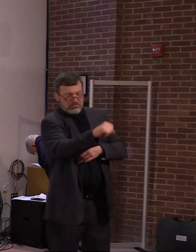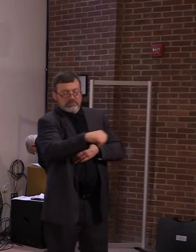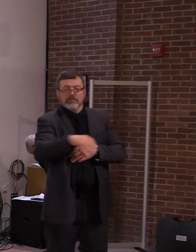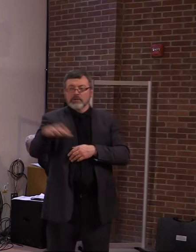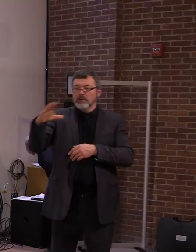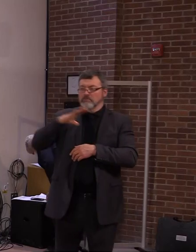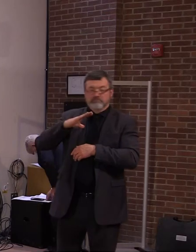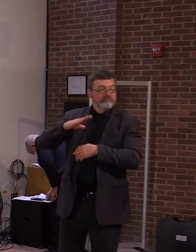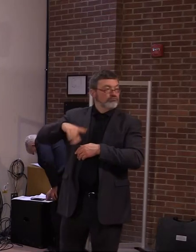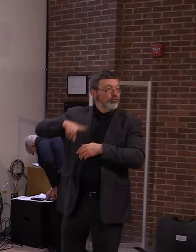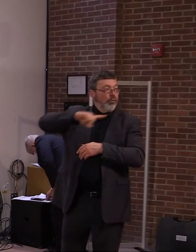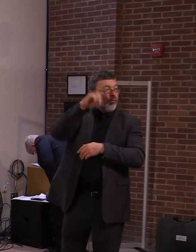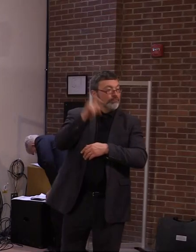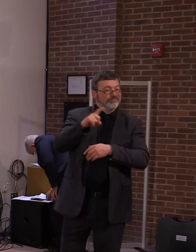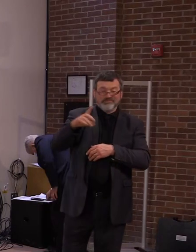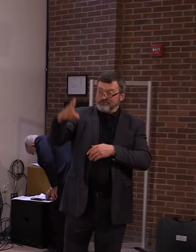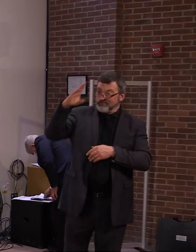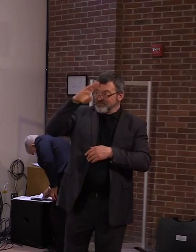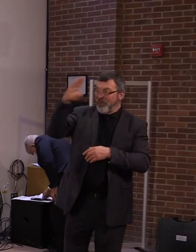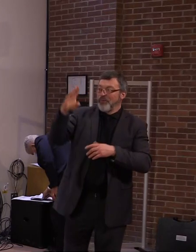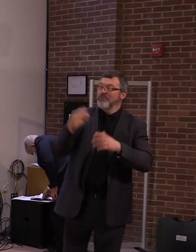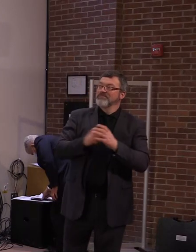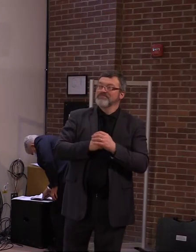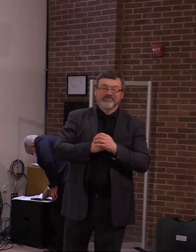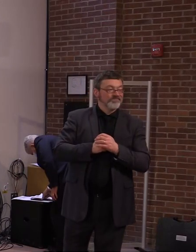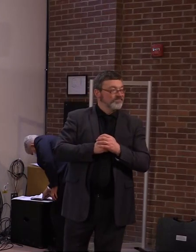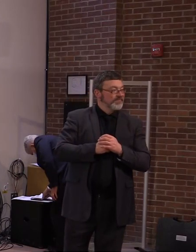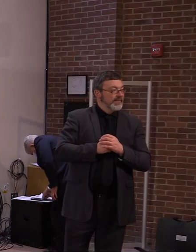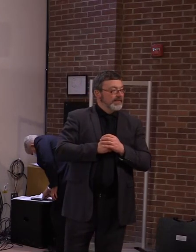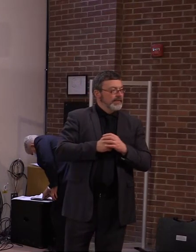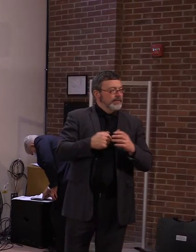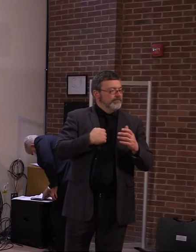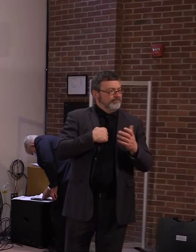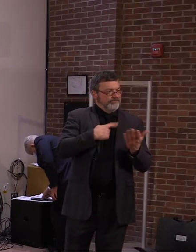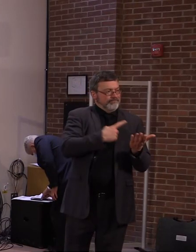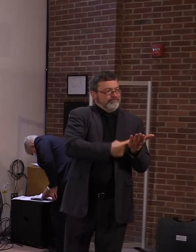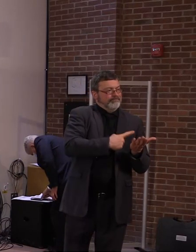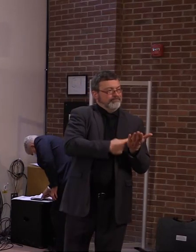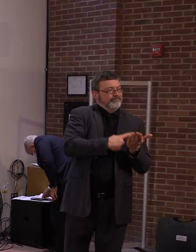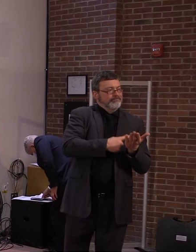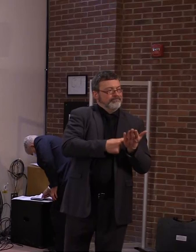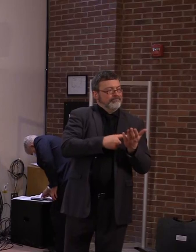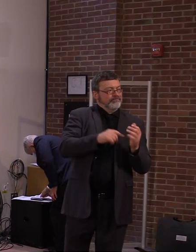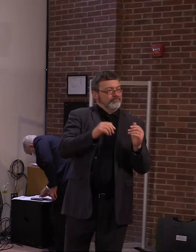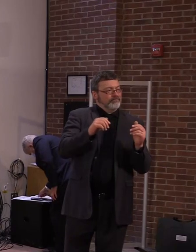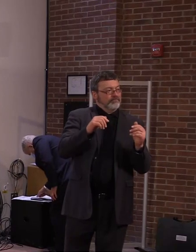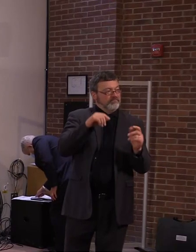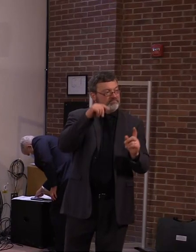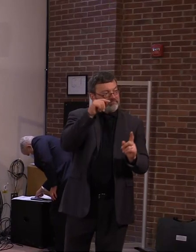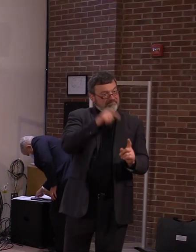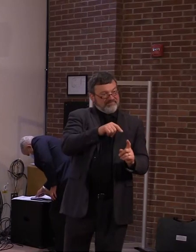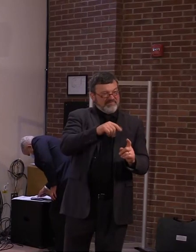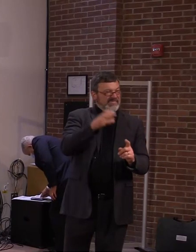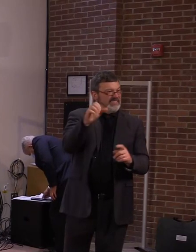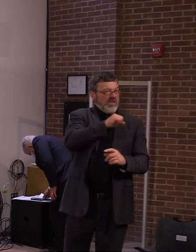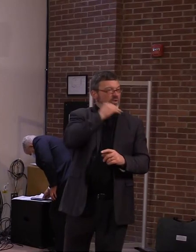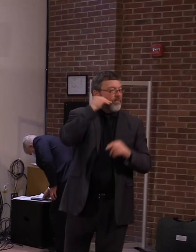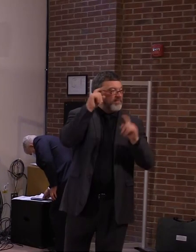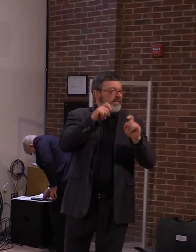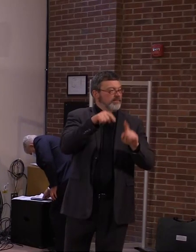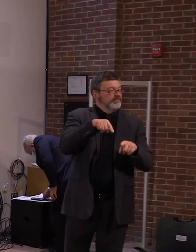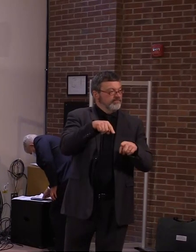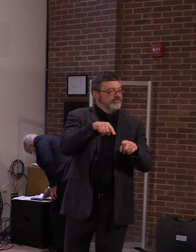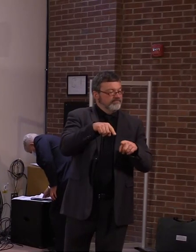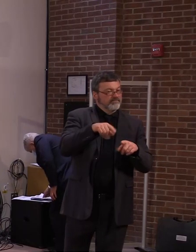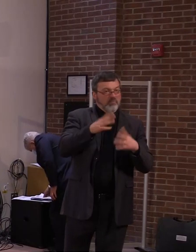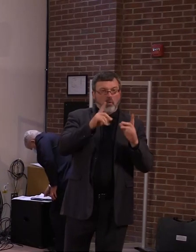Hi, Governor. Just sticking with the at-home testing and this self-reporting system,